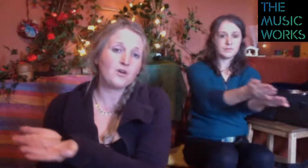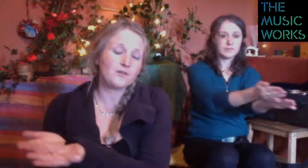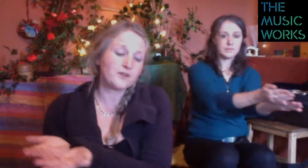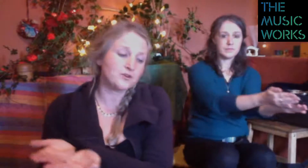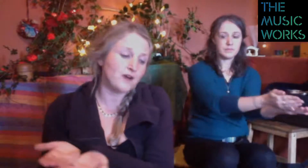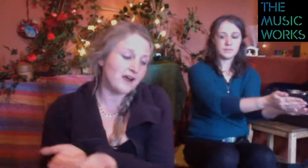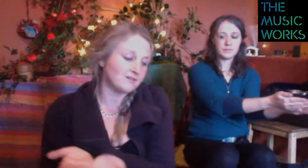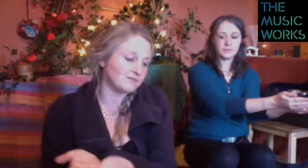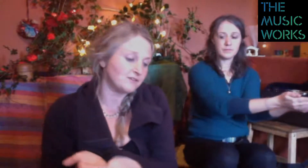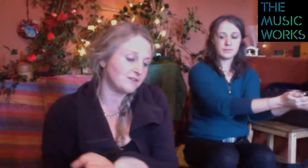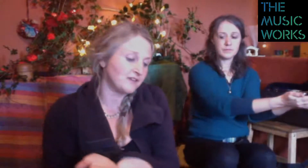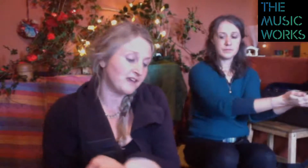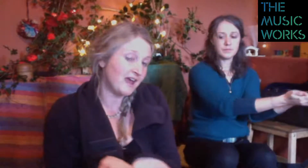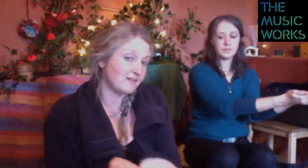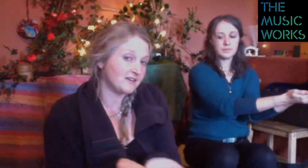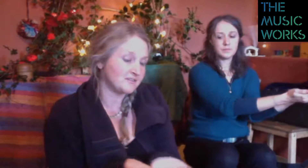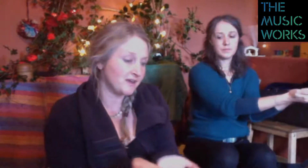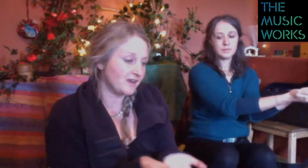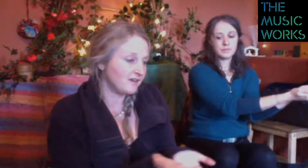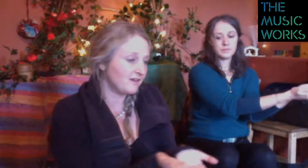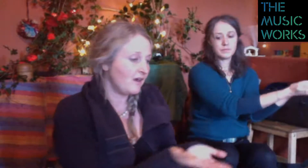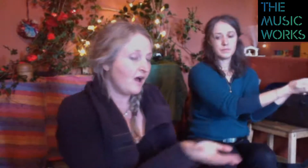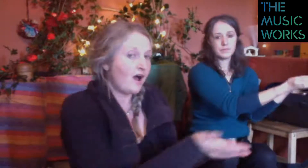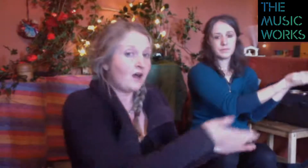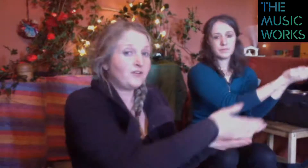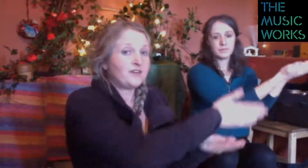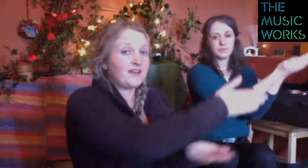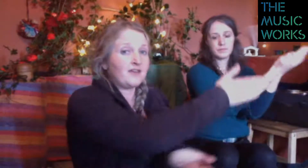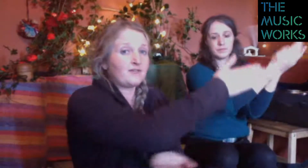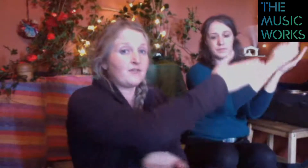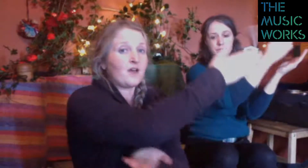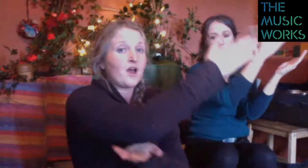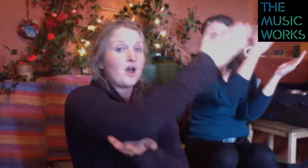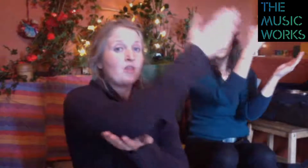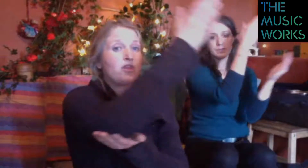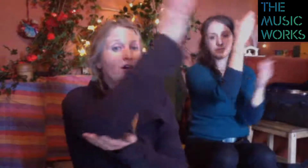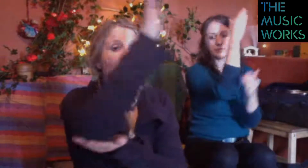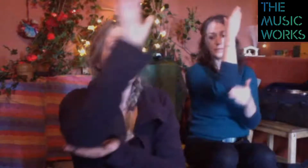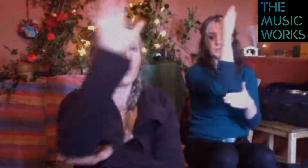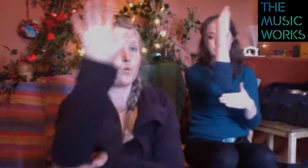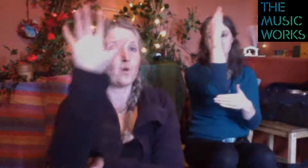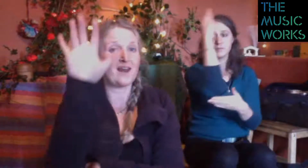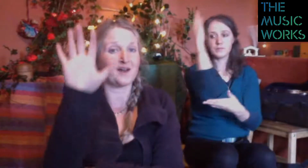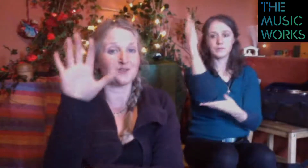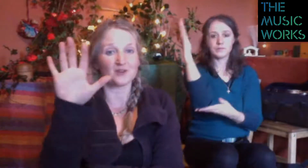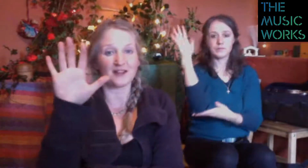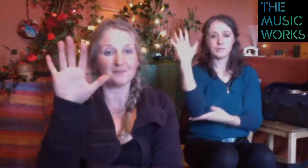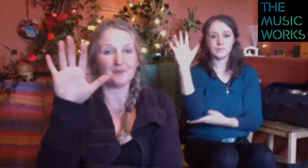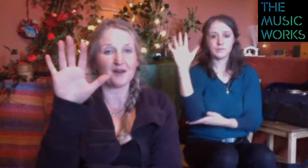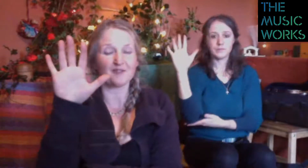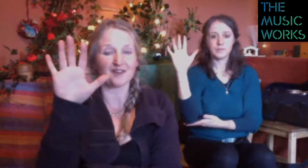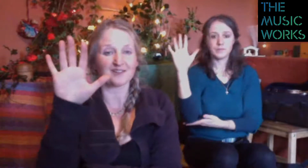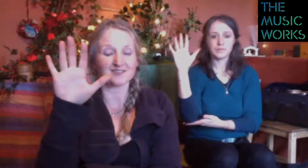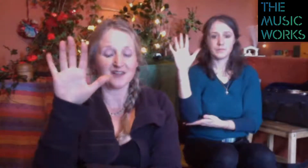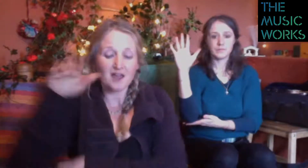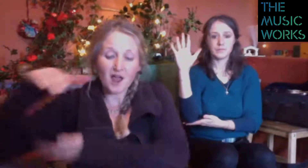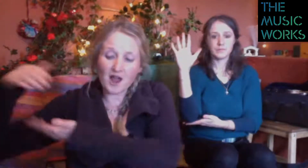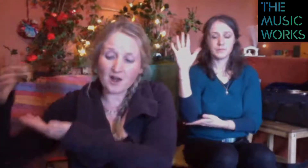the ground that carries me, underneath the willow tree. Perfect. Along